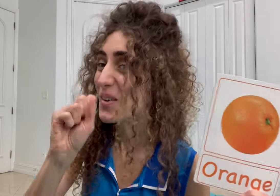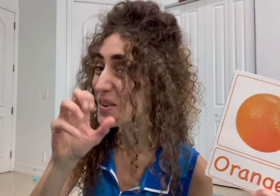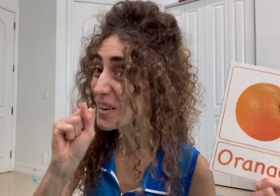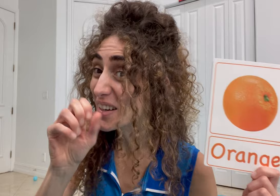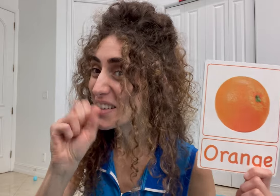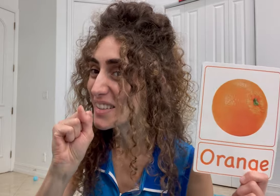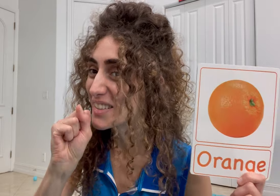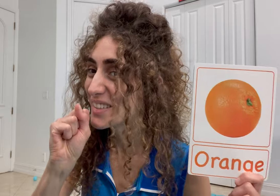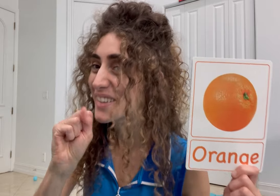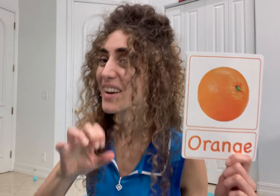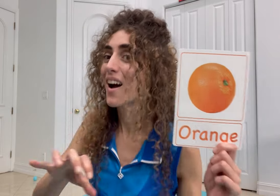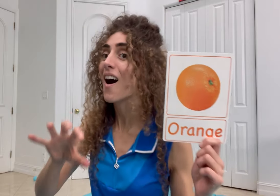orange,